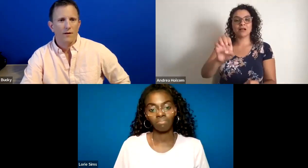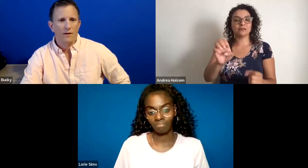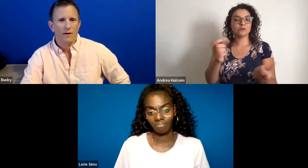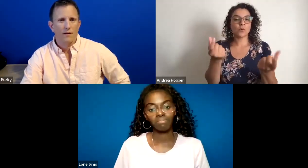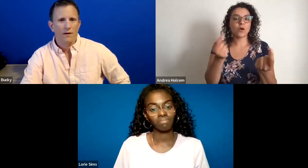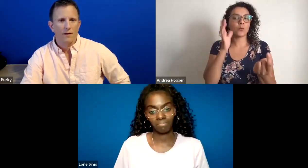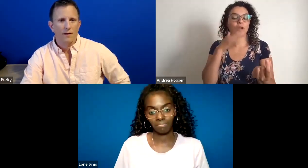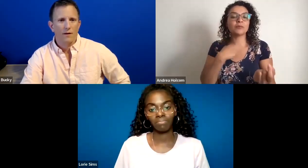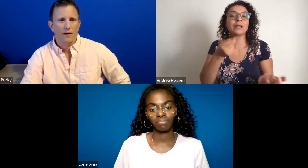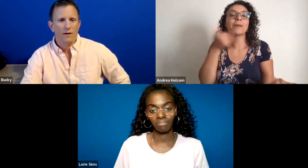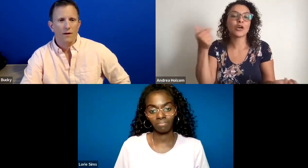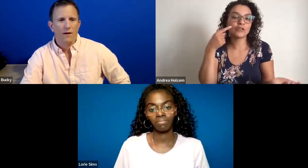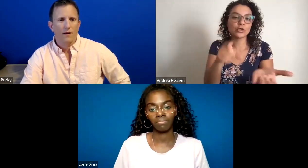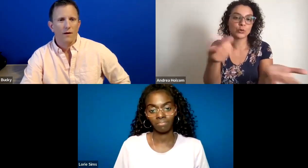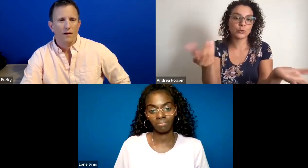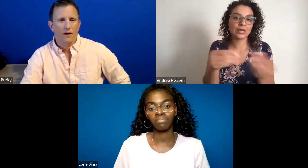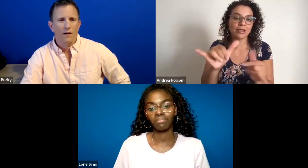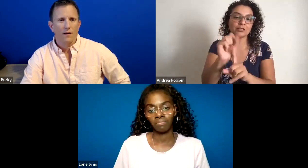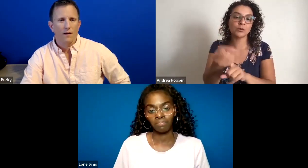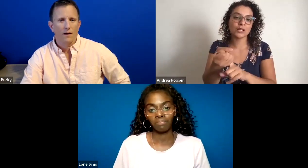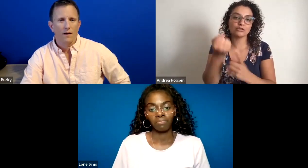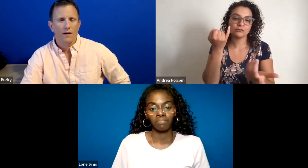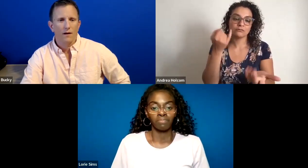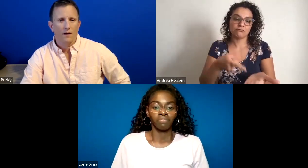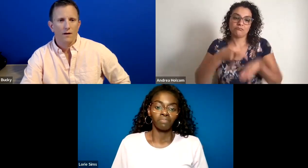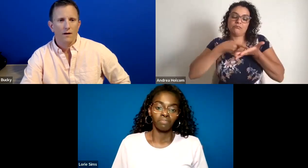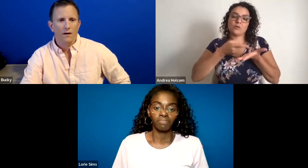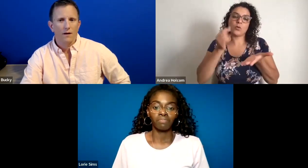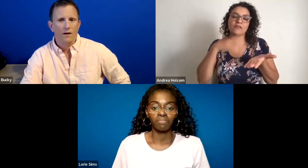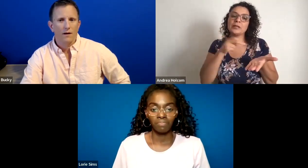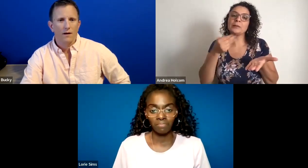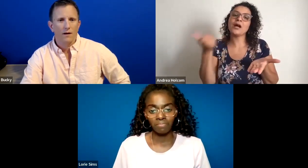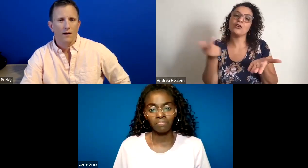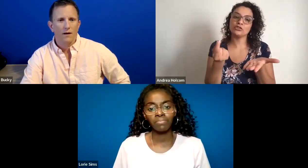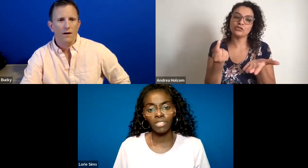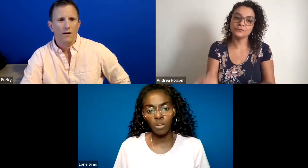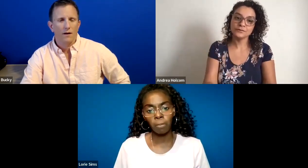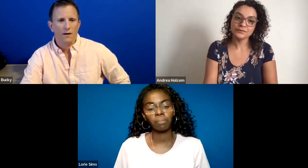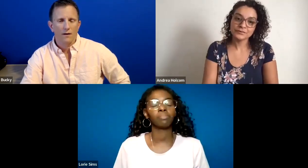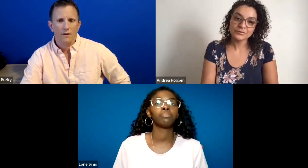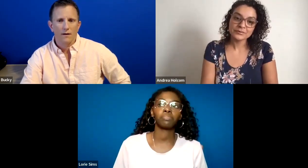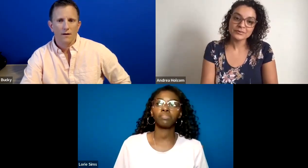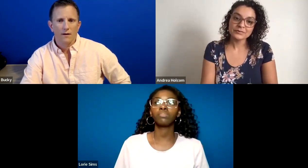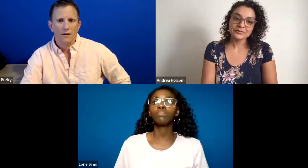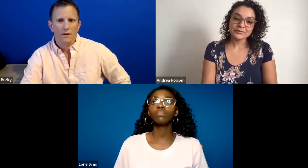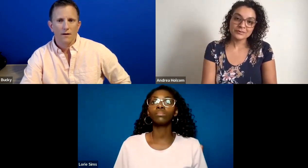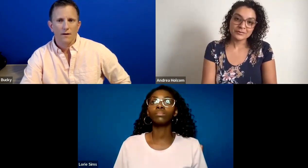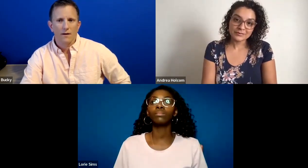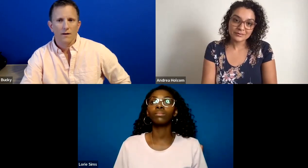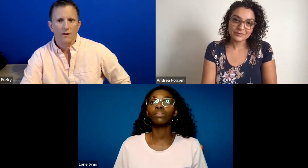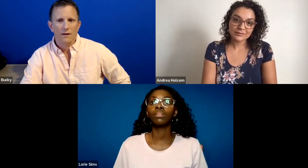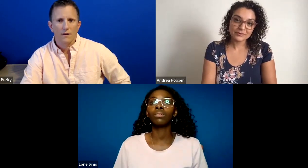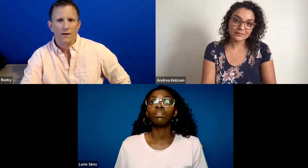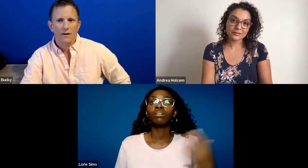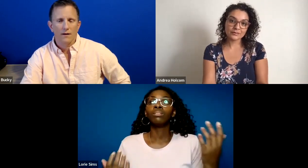And so what's your view of that word for it to be better going forward with that kind of situation? Can you tell us what a safe